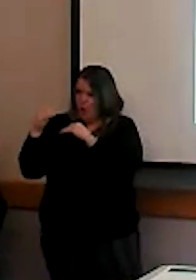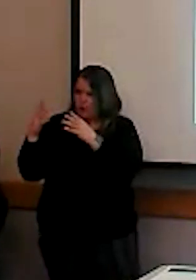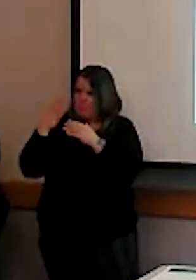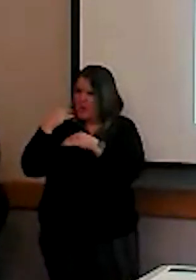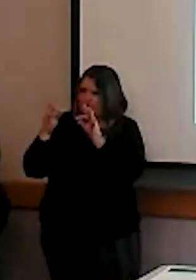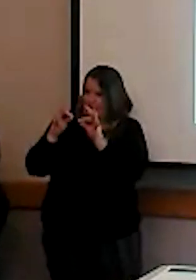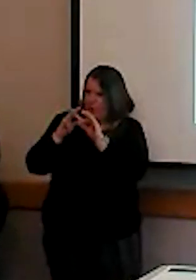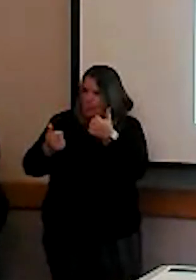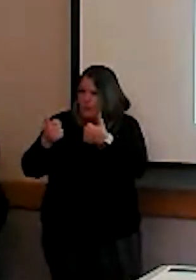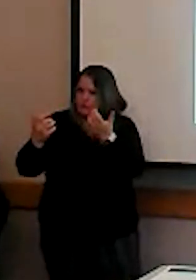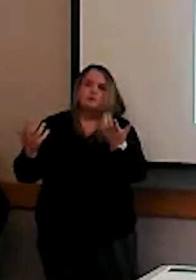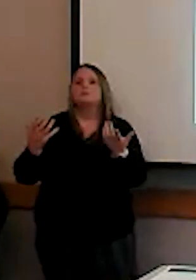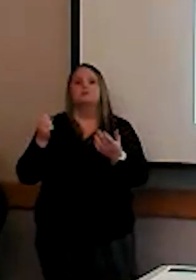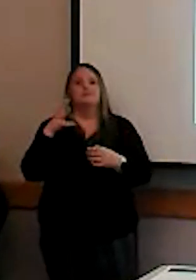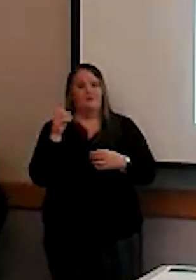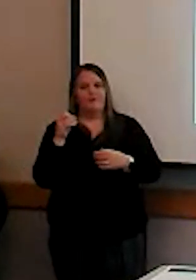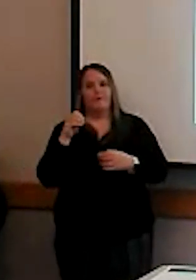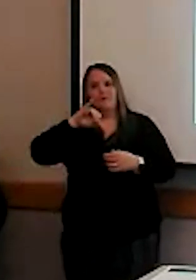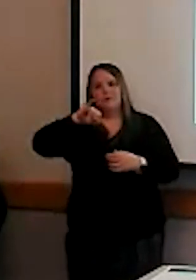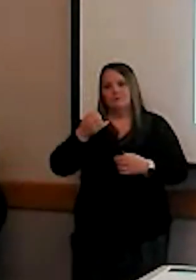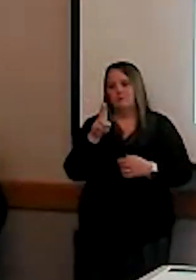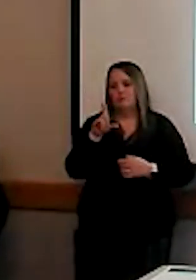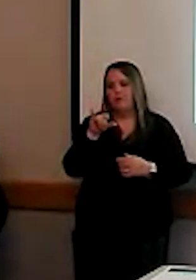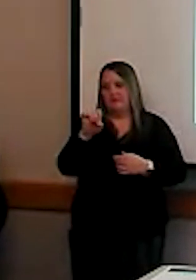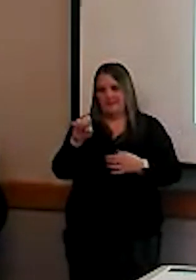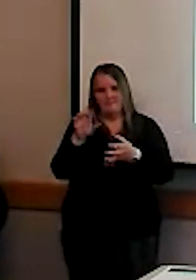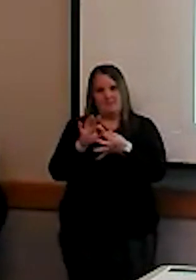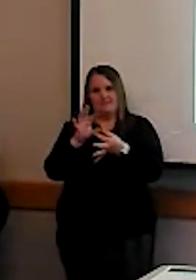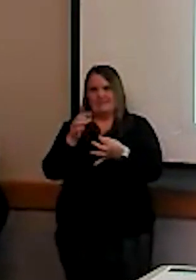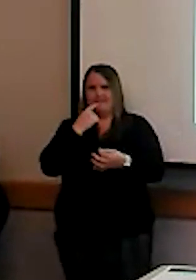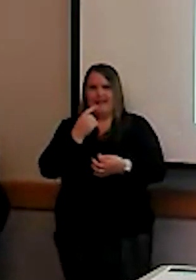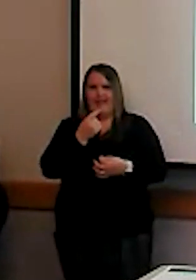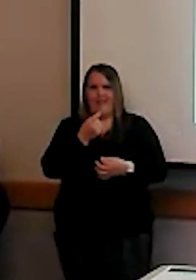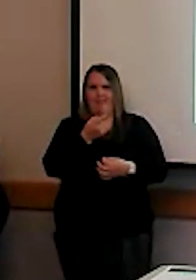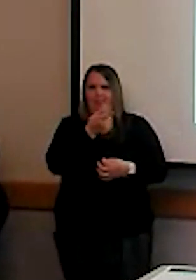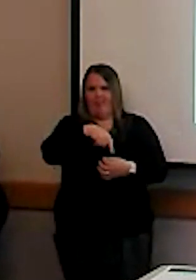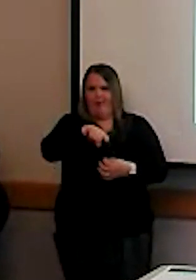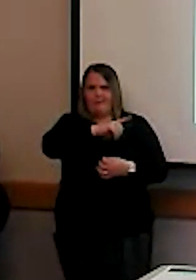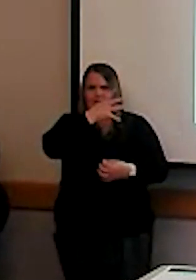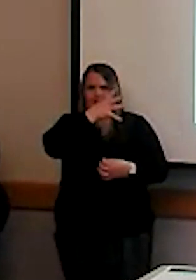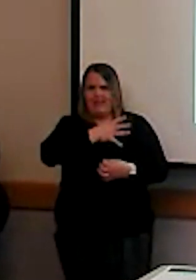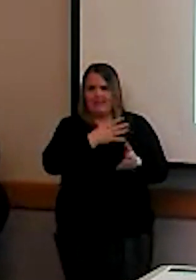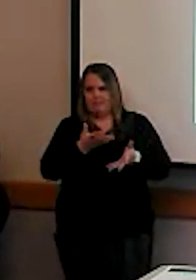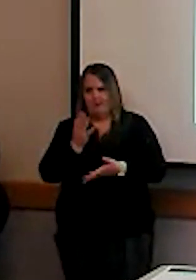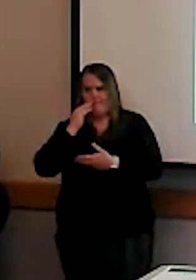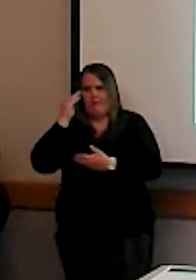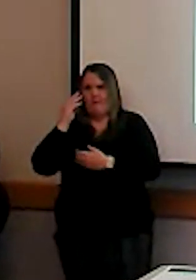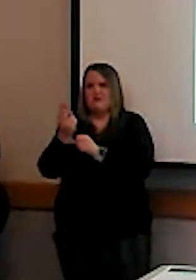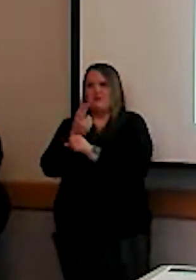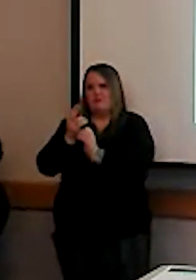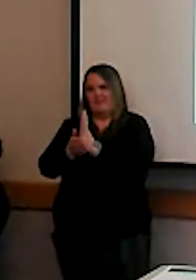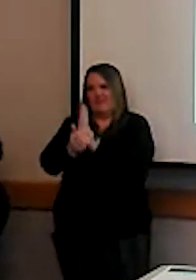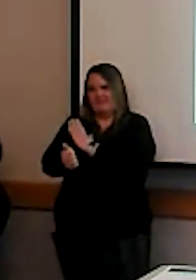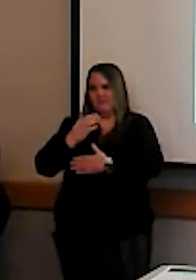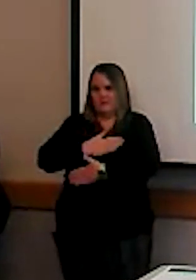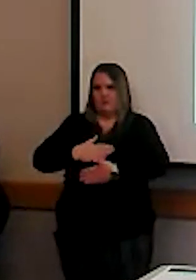Things like that. And so Julie said that, you know, these ladies took this stuff home and they were using it and